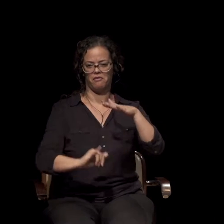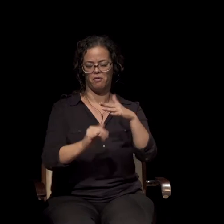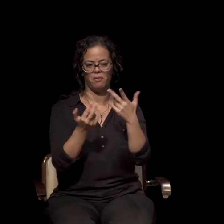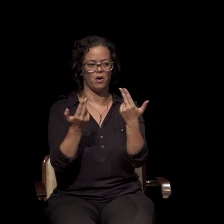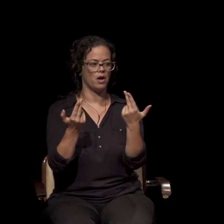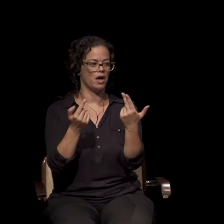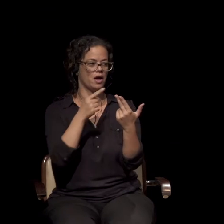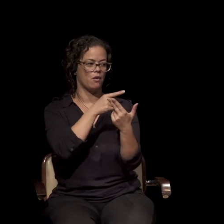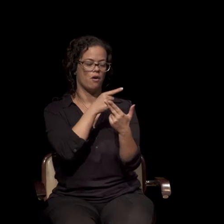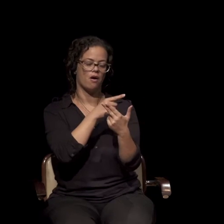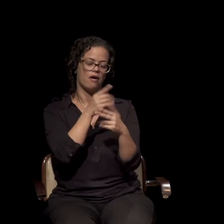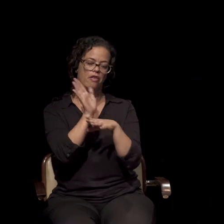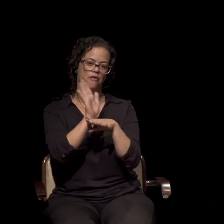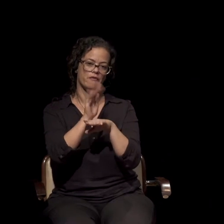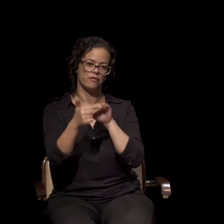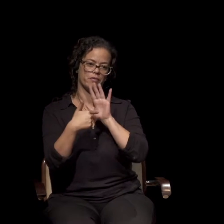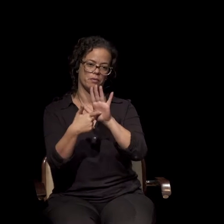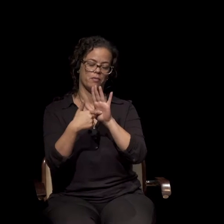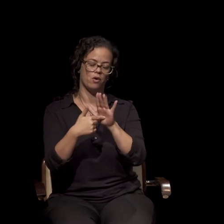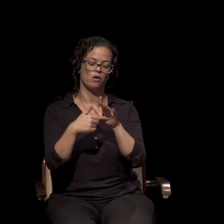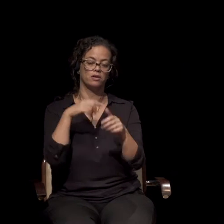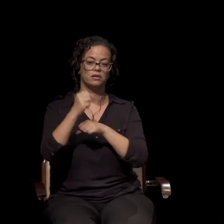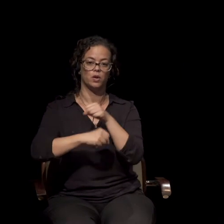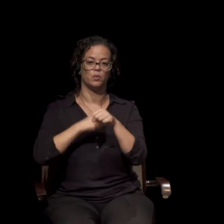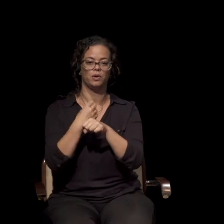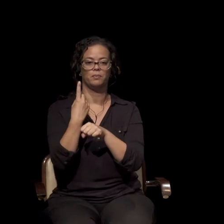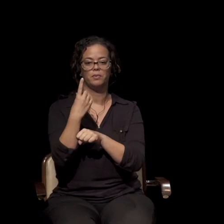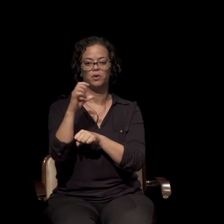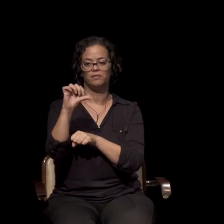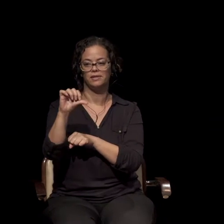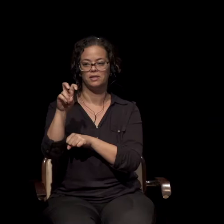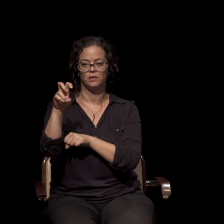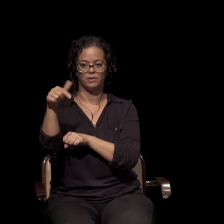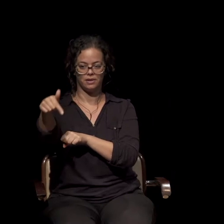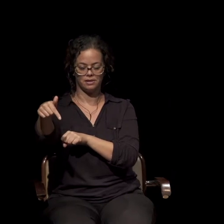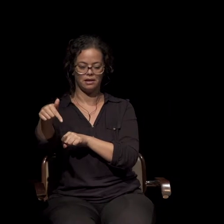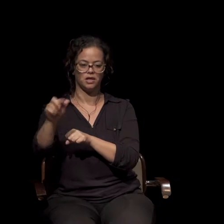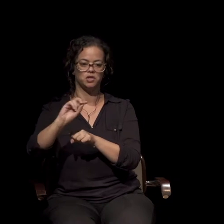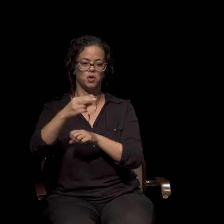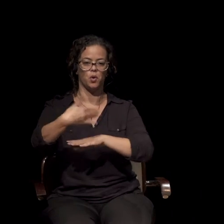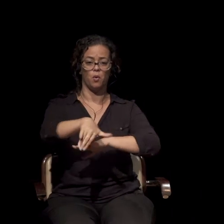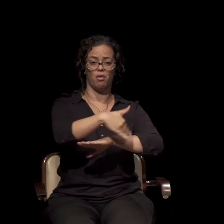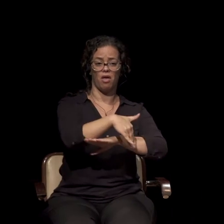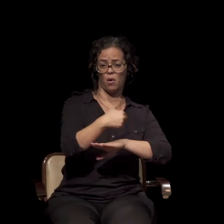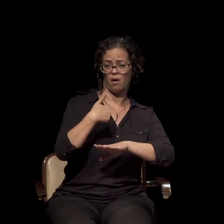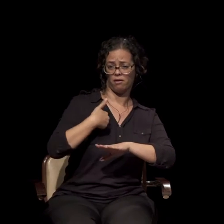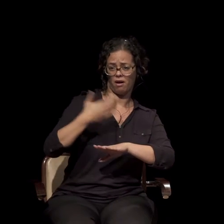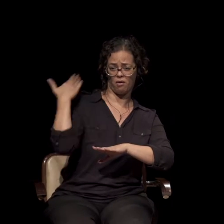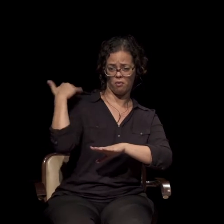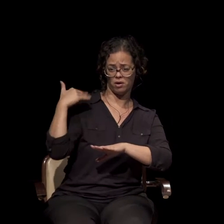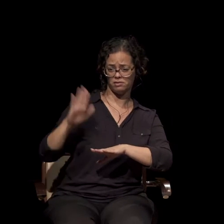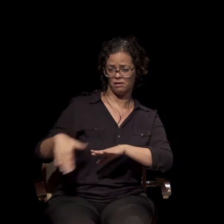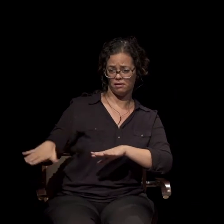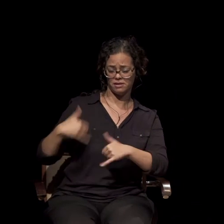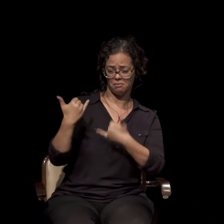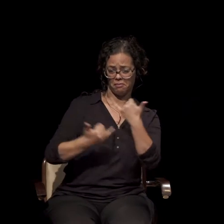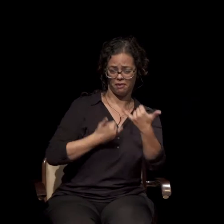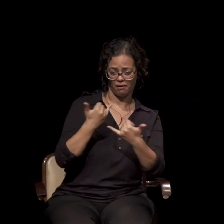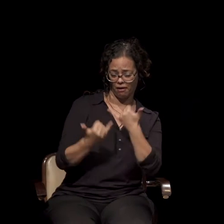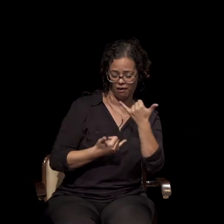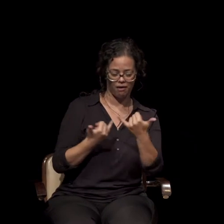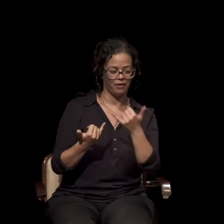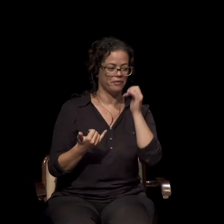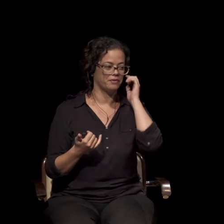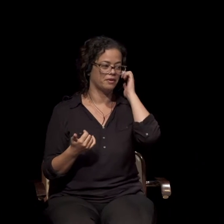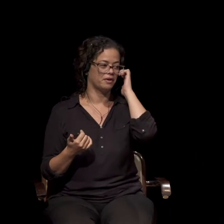Leslie Dyken from 1957, or the streets that I used to play in as a child, or